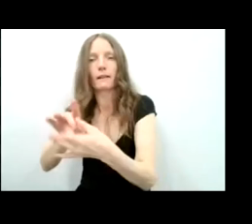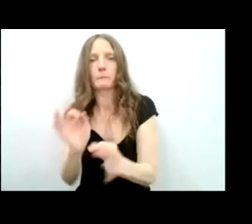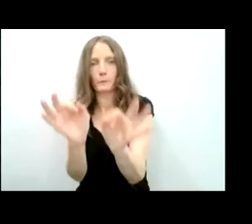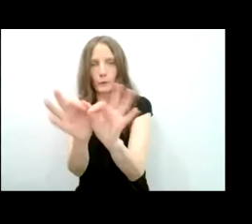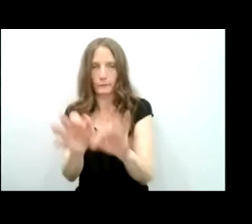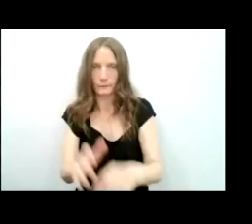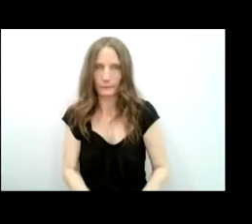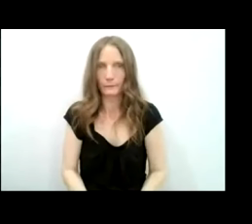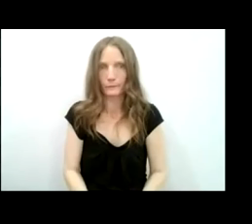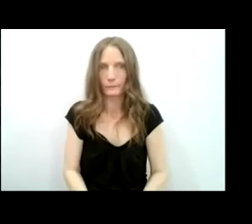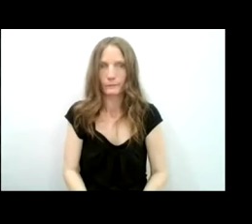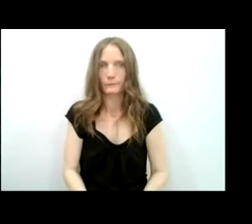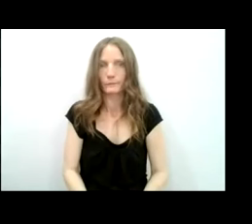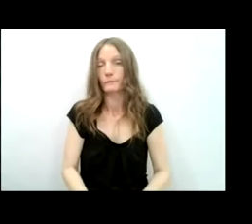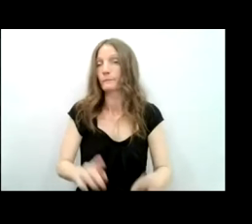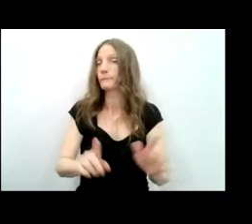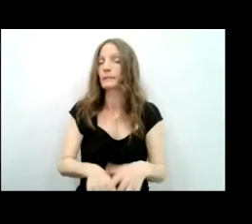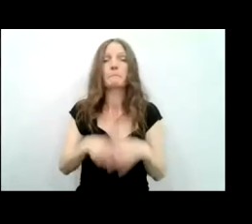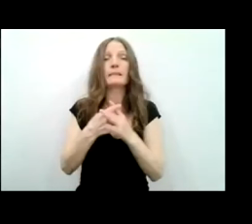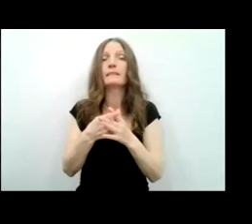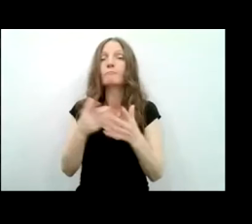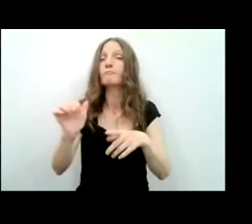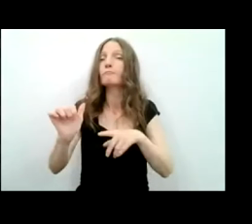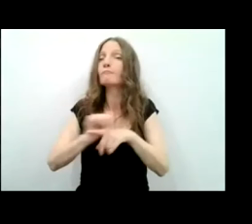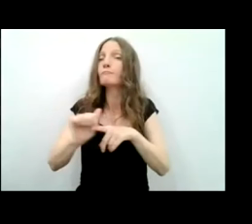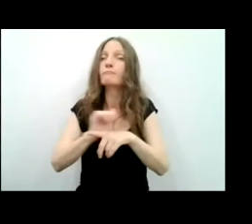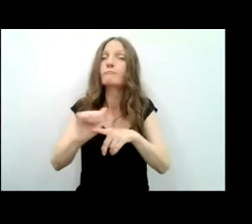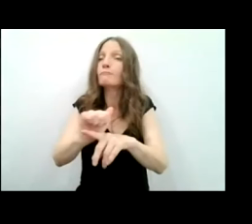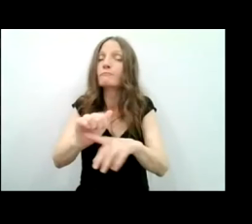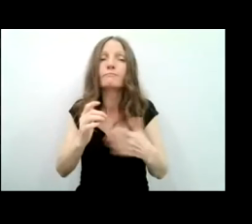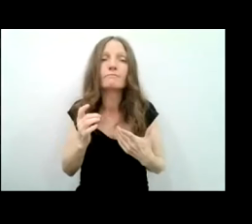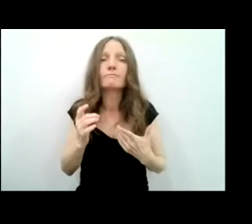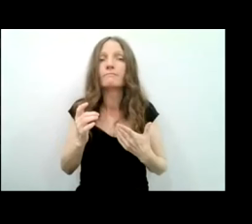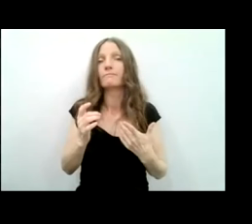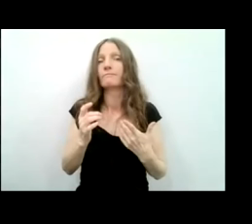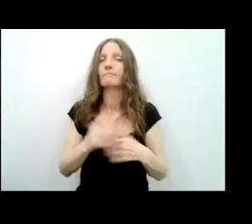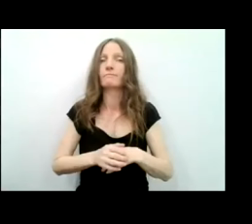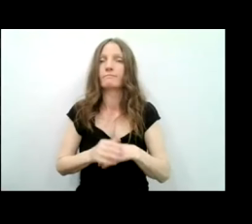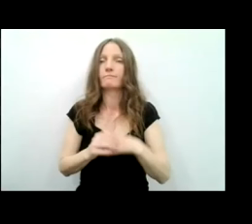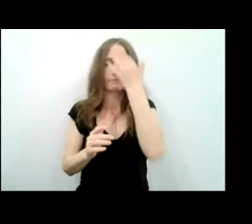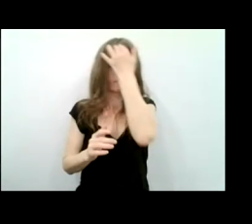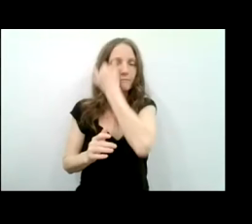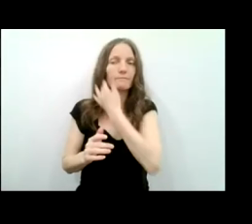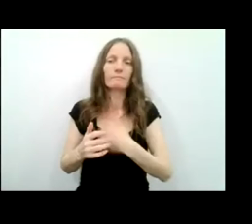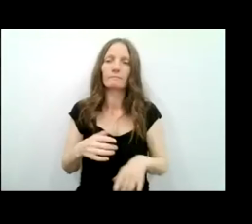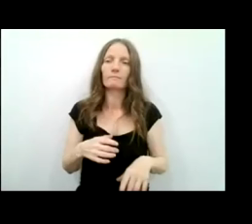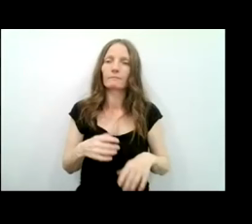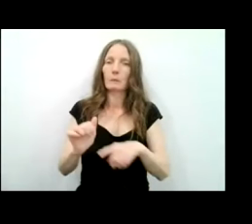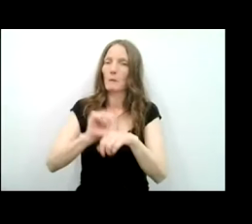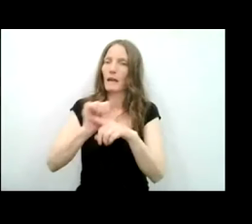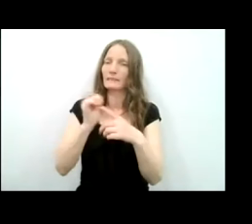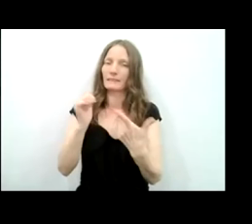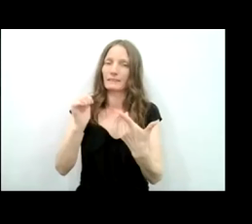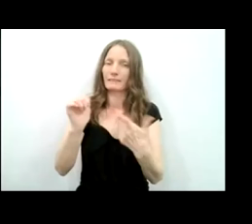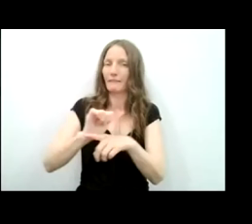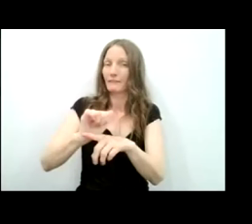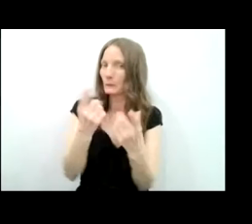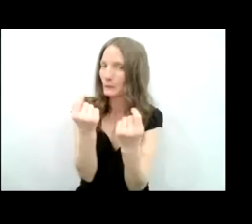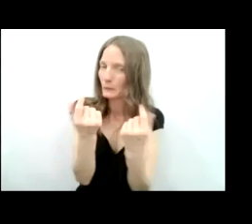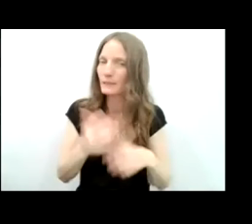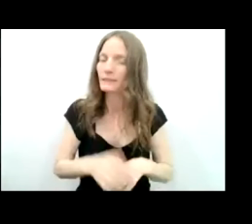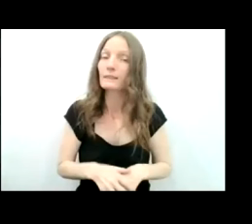going to kick off with a little icebreaker. I'm going to ask everyone either on their phone, or if you want, you don't have your phone handy,